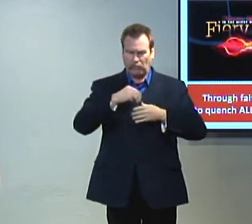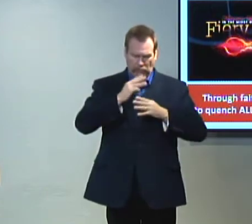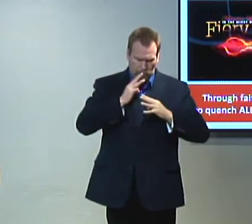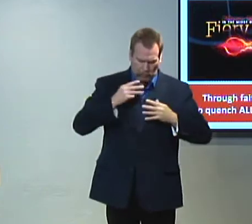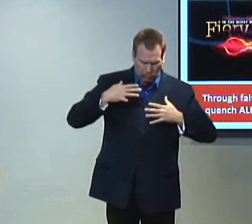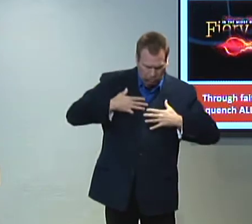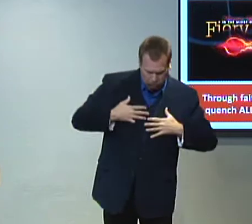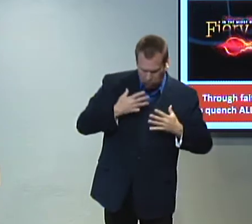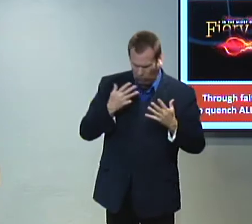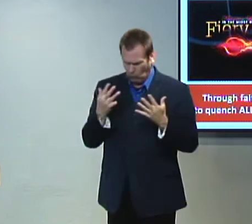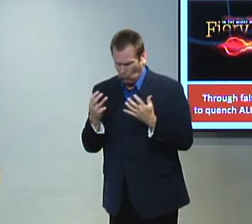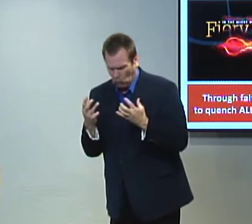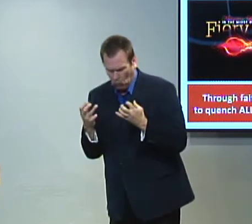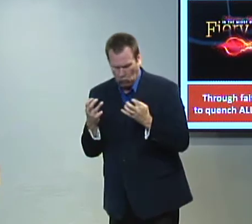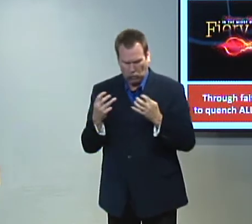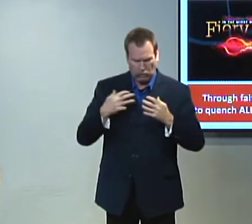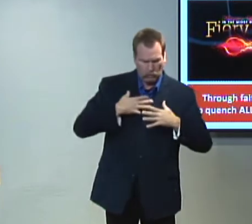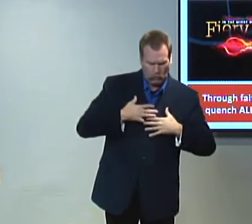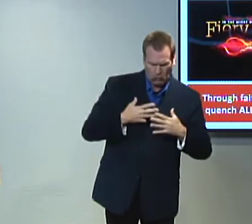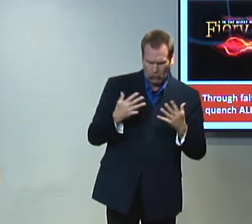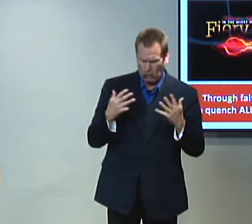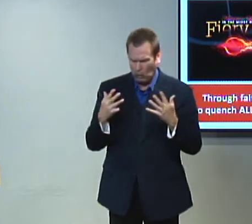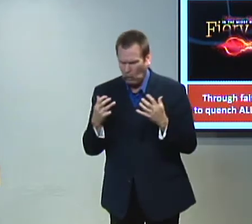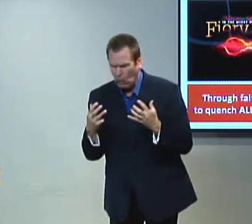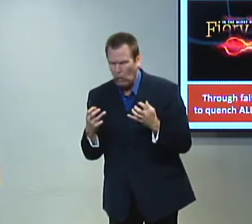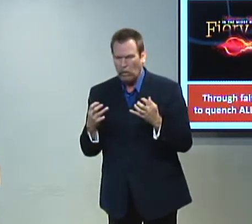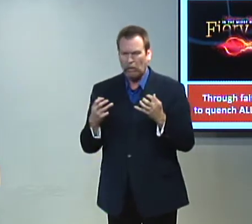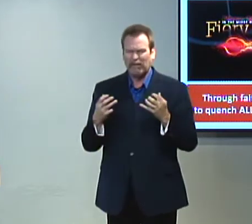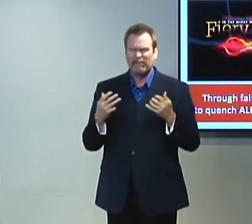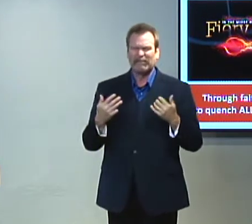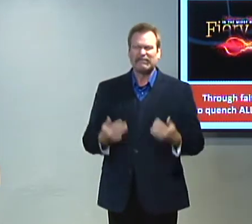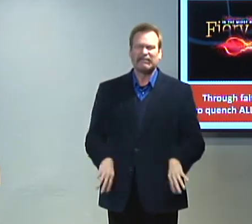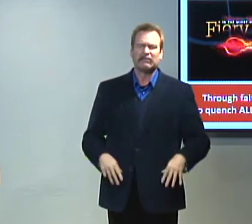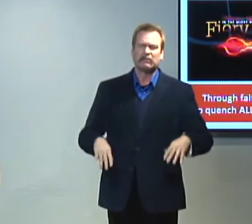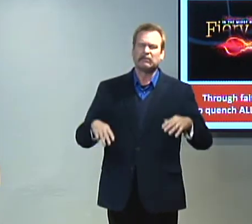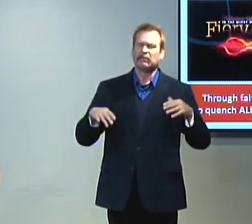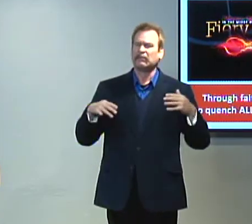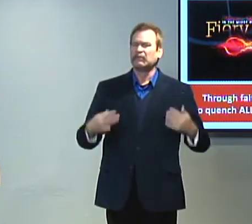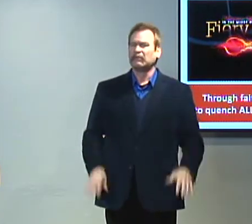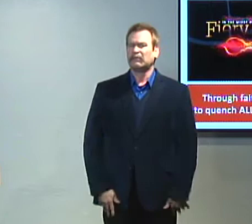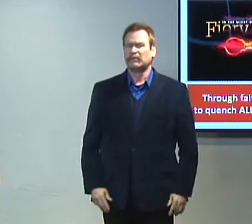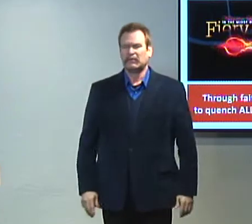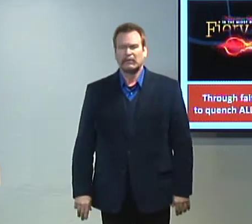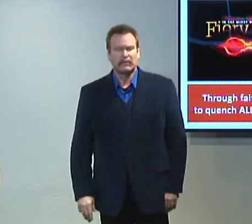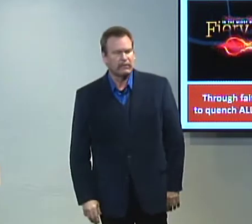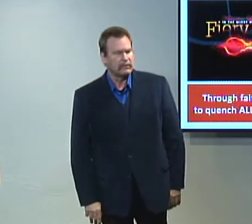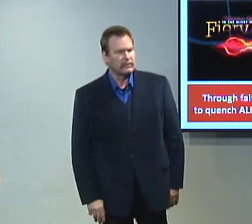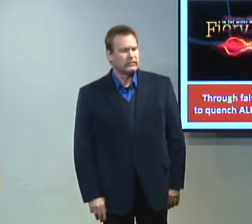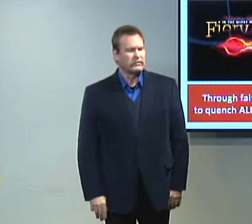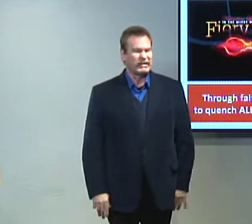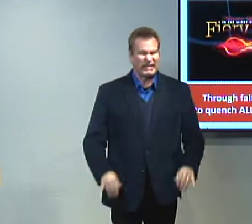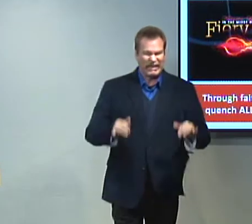And there's a list of all of these, of the desires of the body, what the body wants to do. And